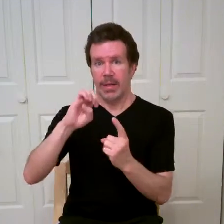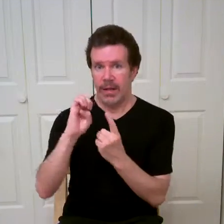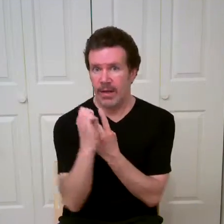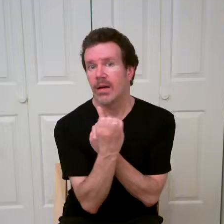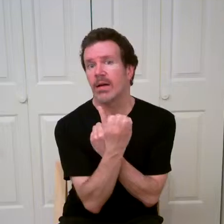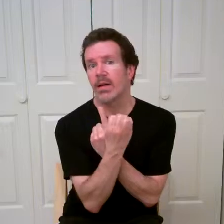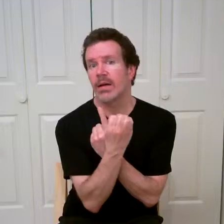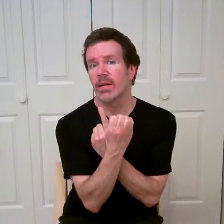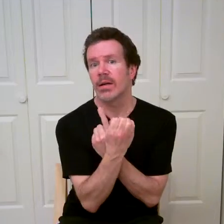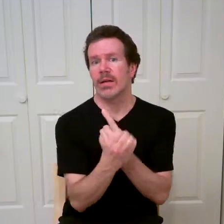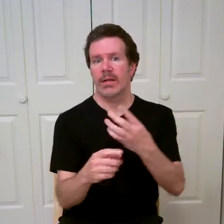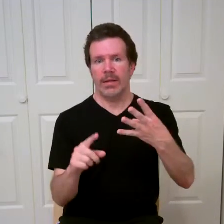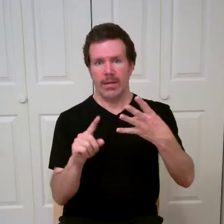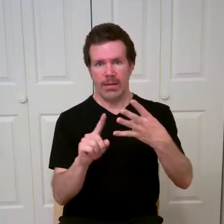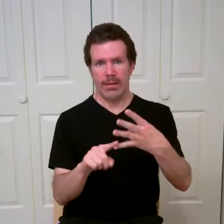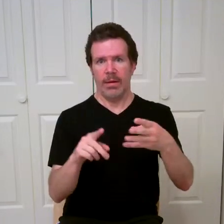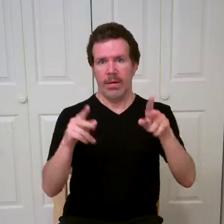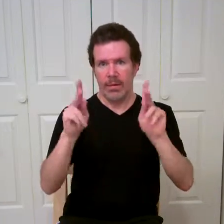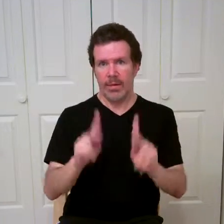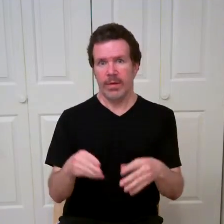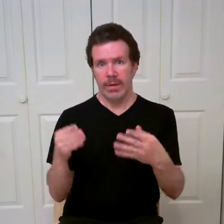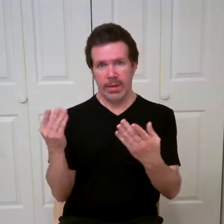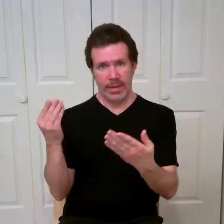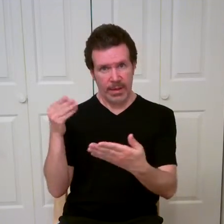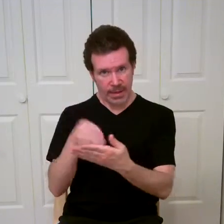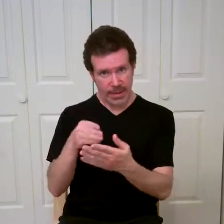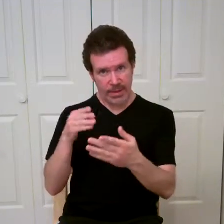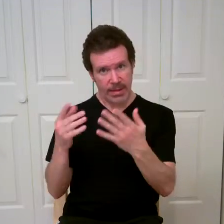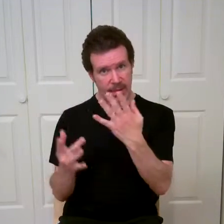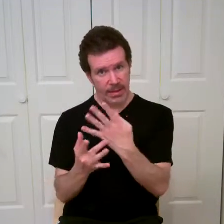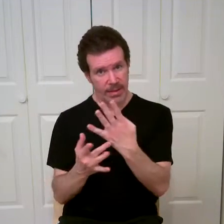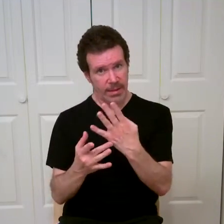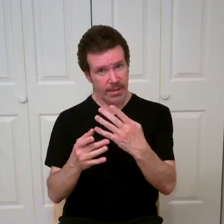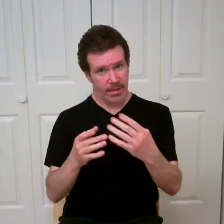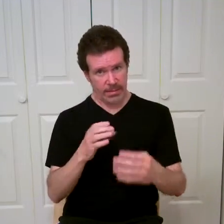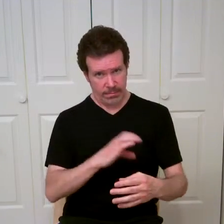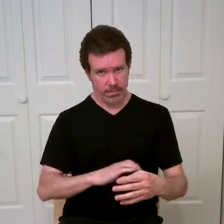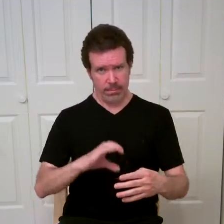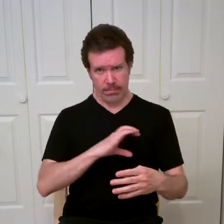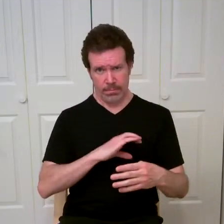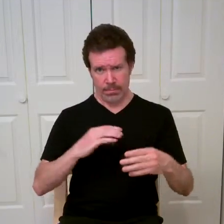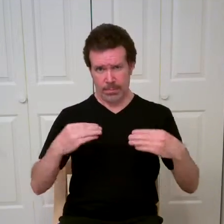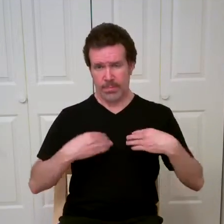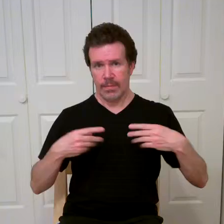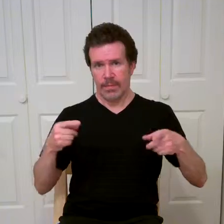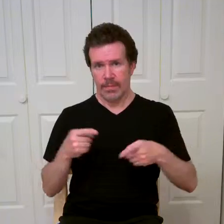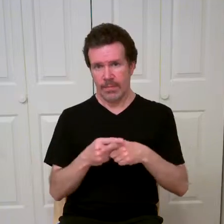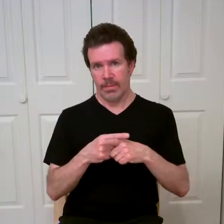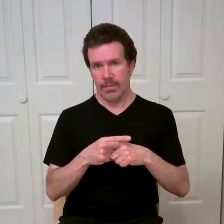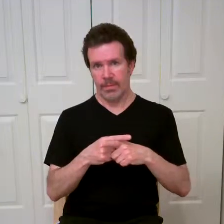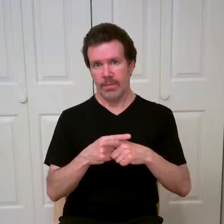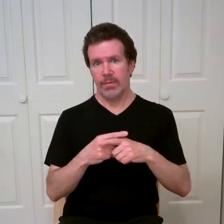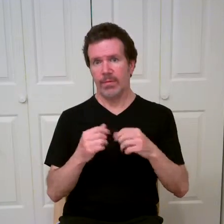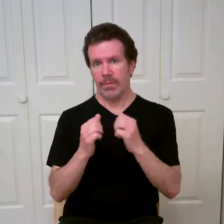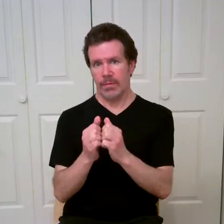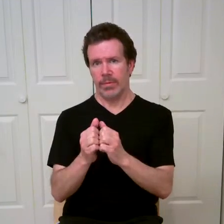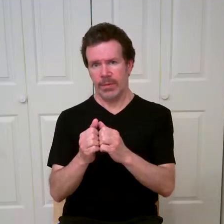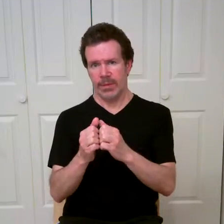Person versus technology is when the character has a conflict with some sort of robot or